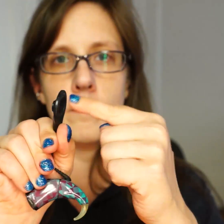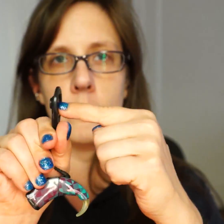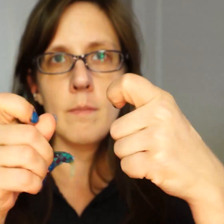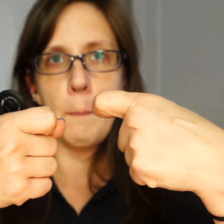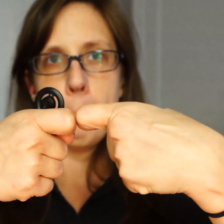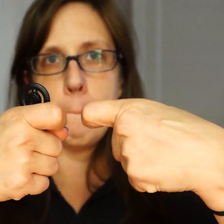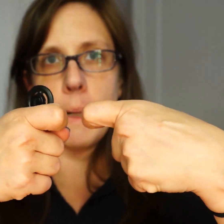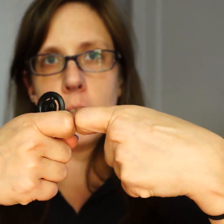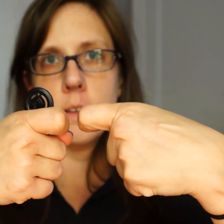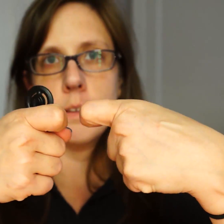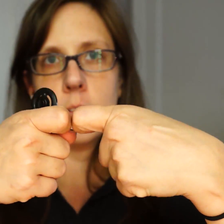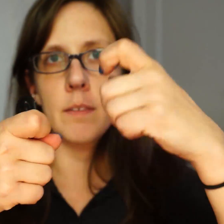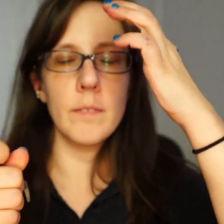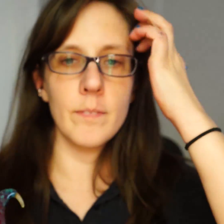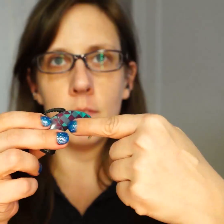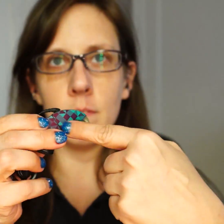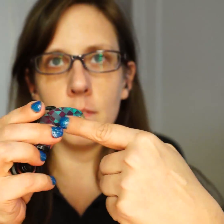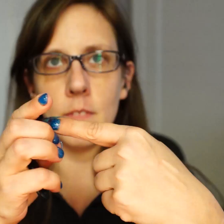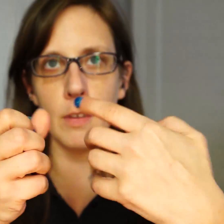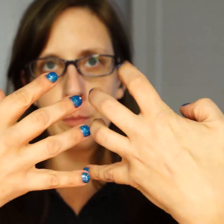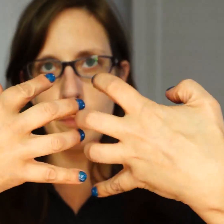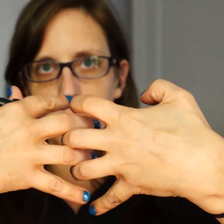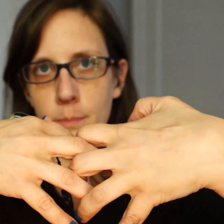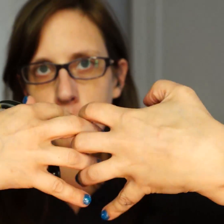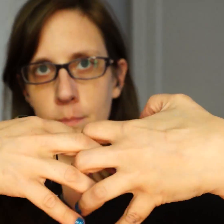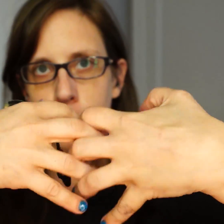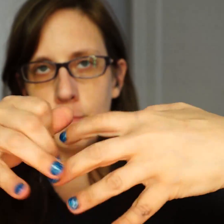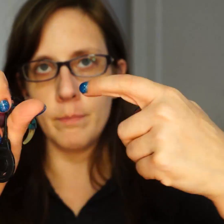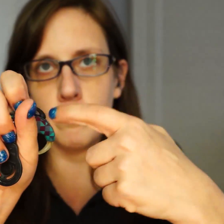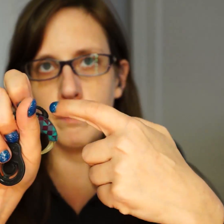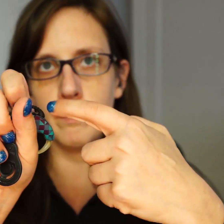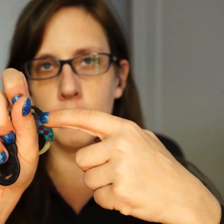This thing has a magnet, and that thing is the processor.